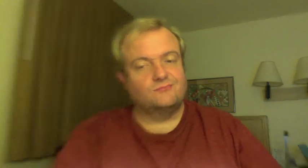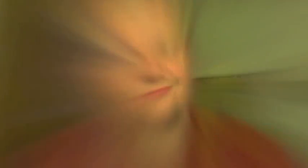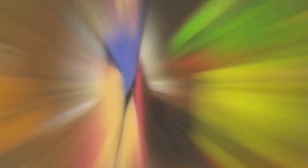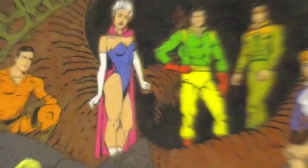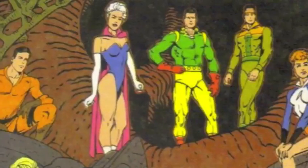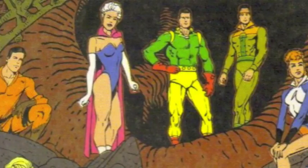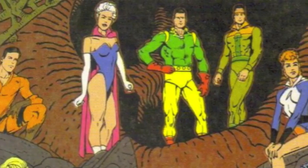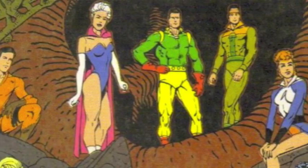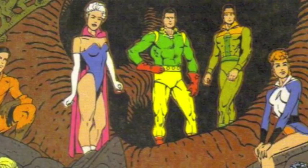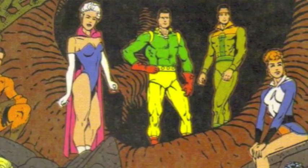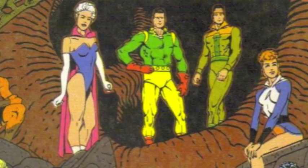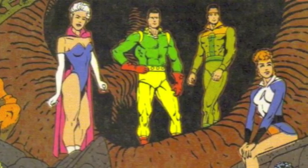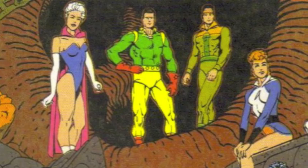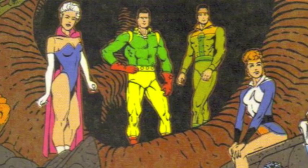at